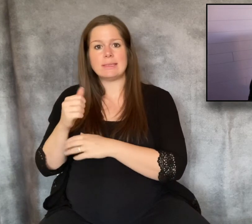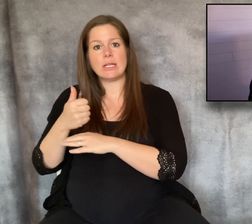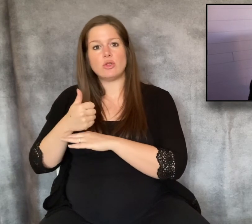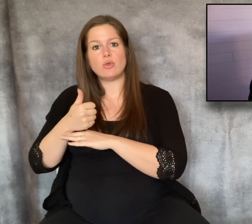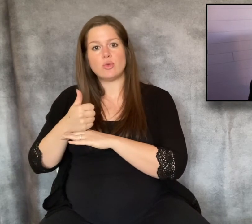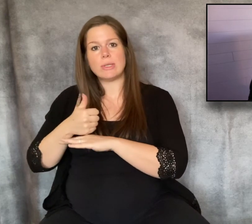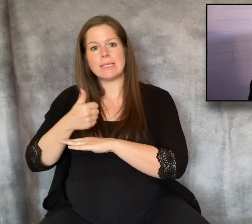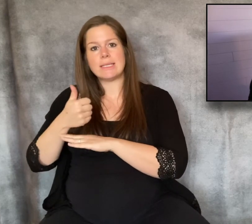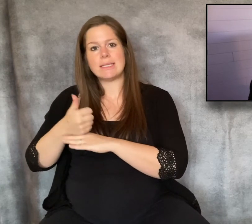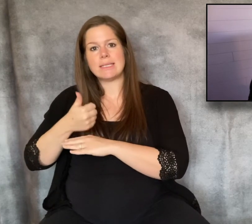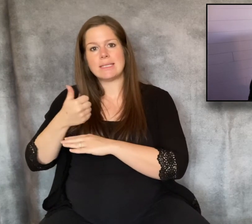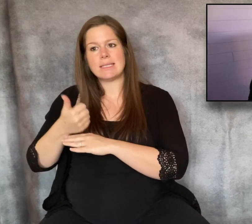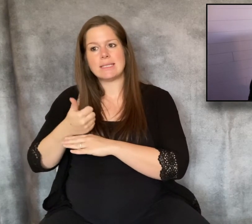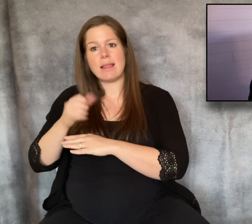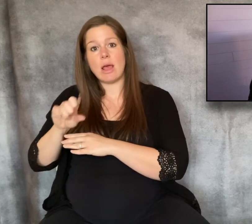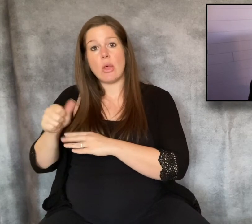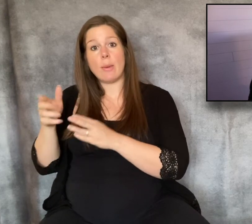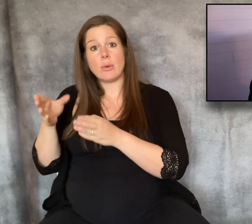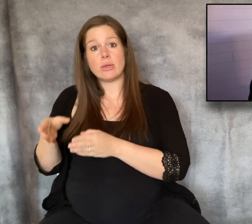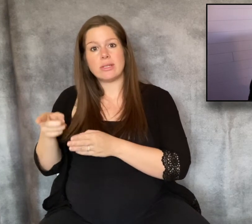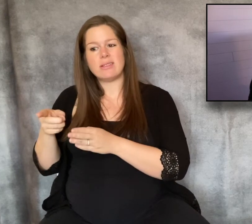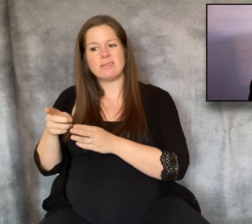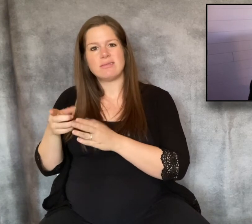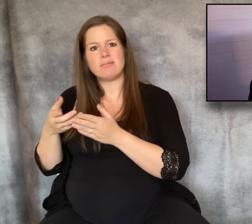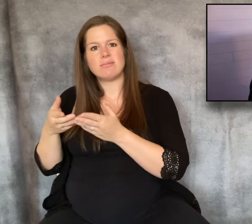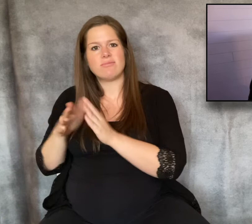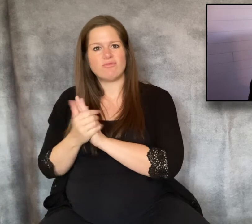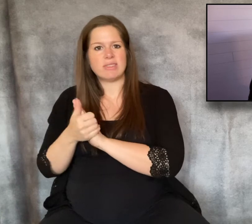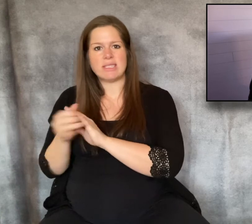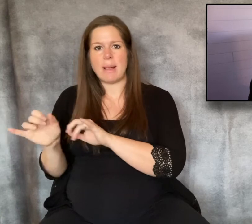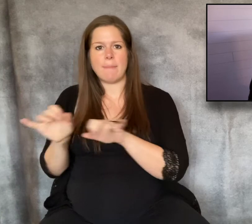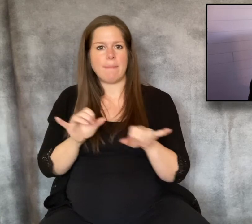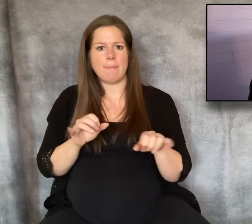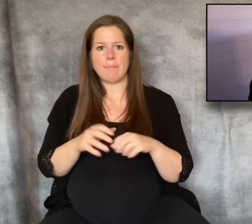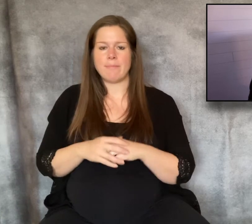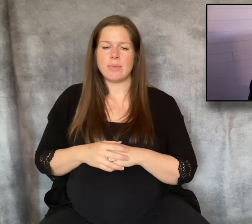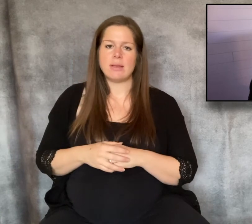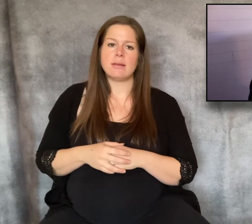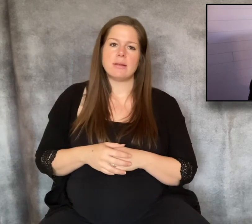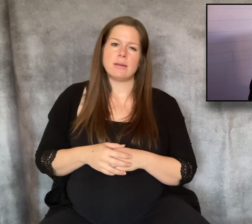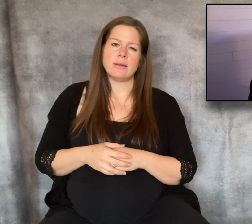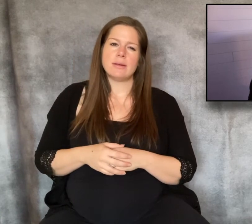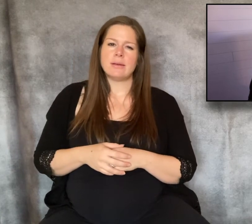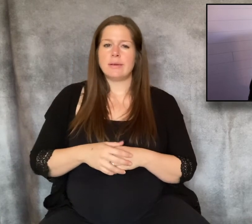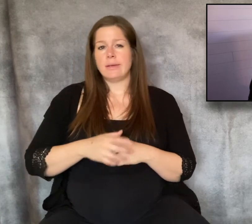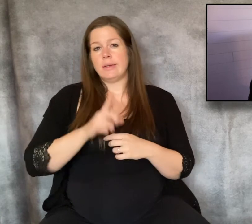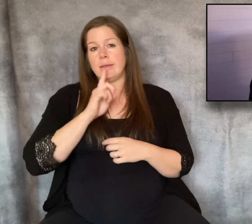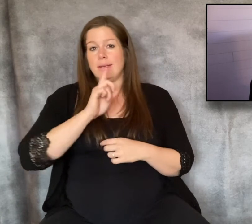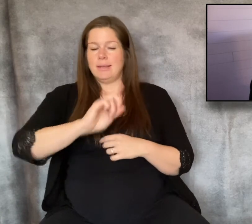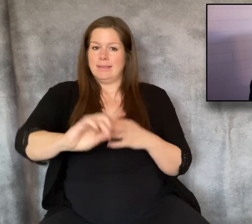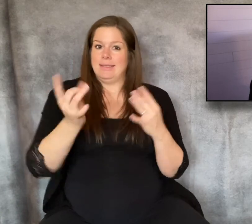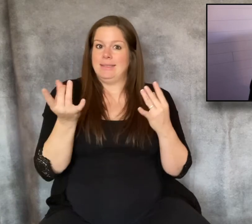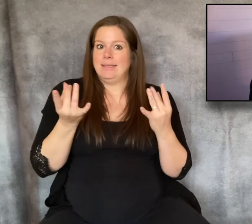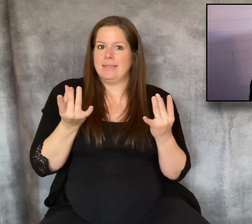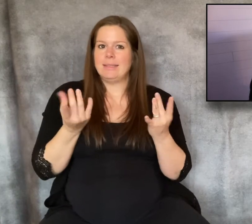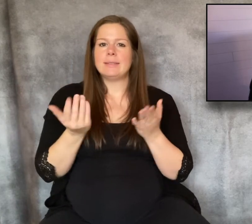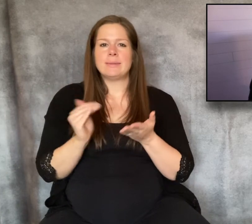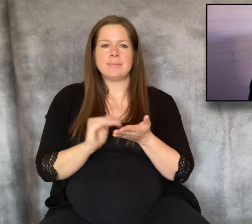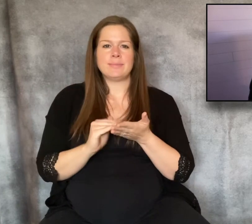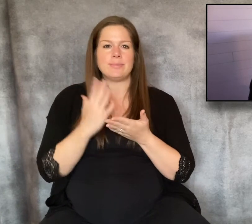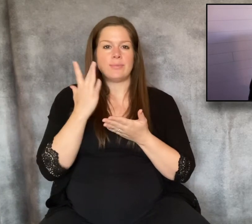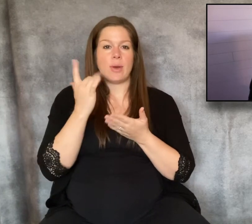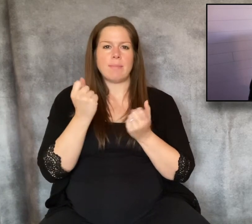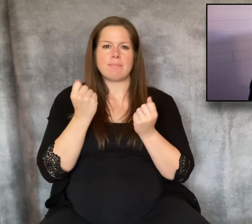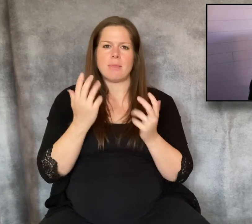will be committing adultery with that other person. So very, very hard topic, because there